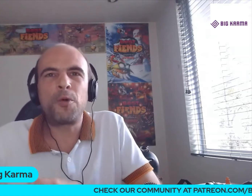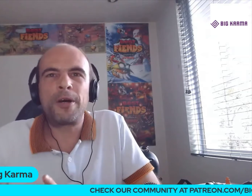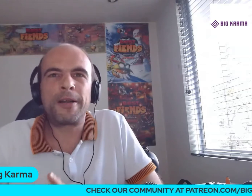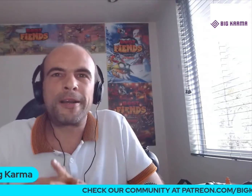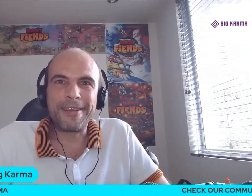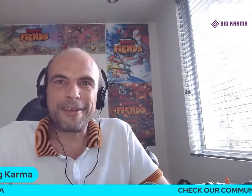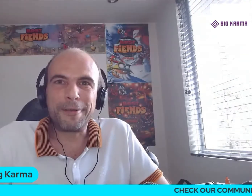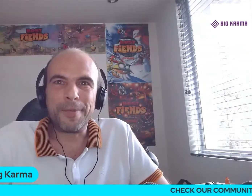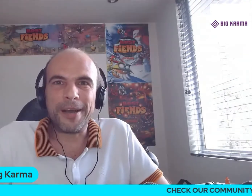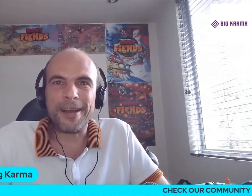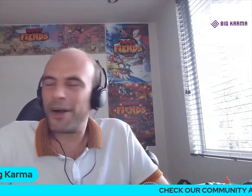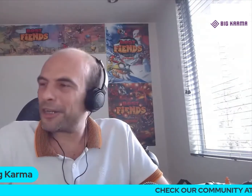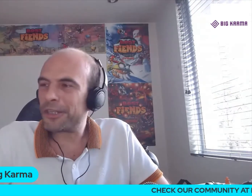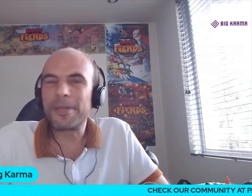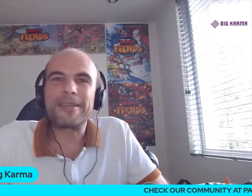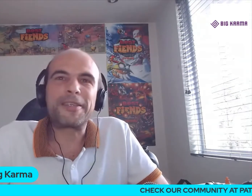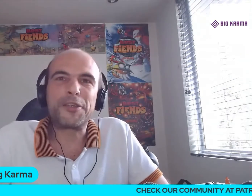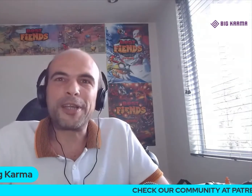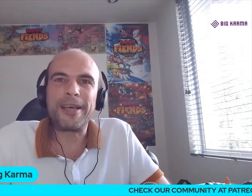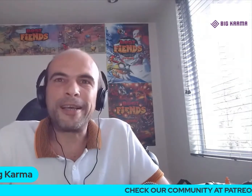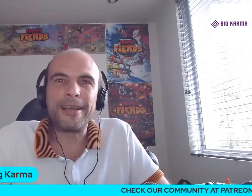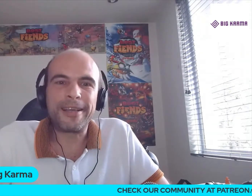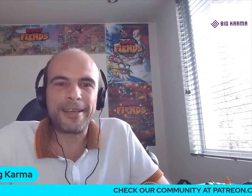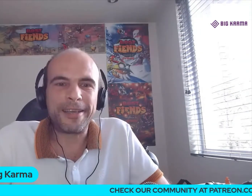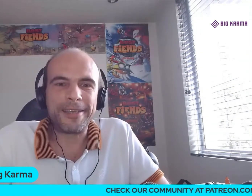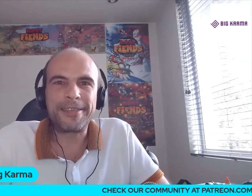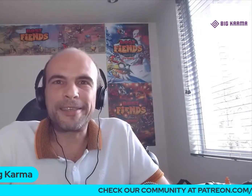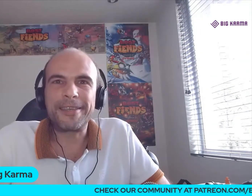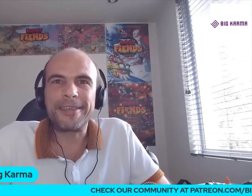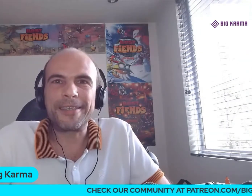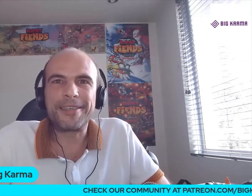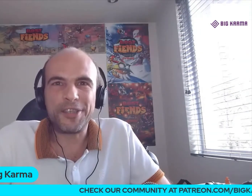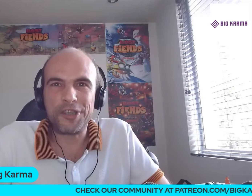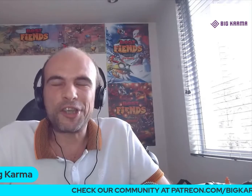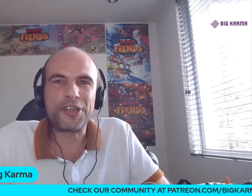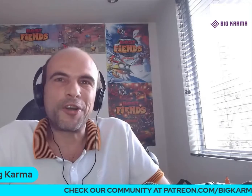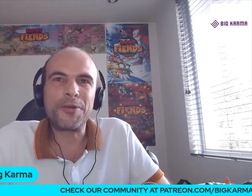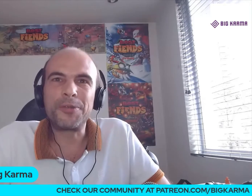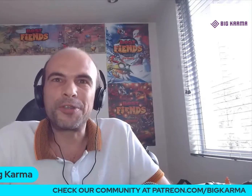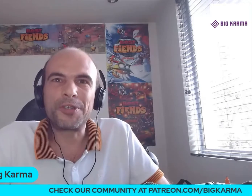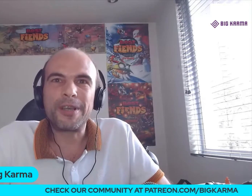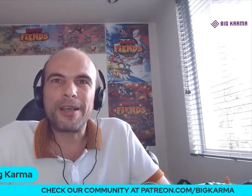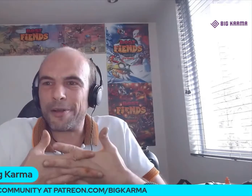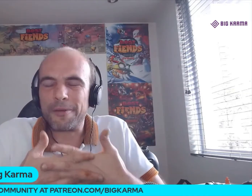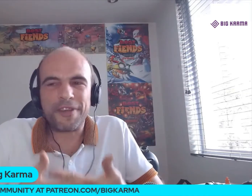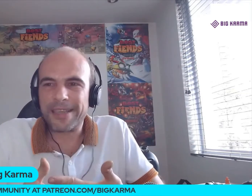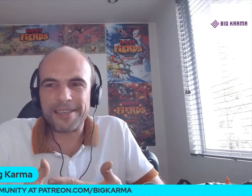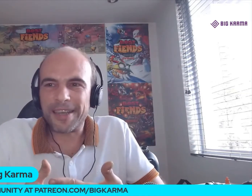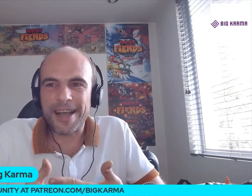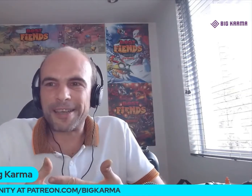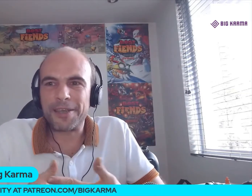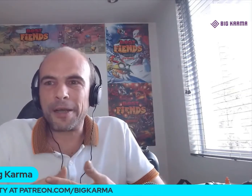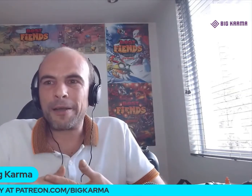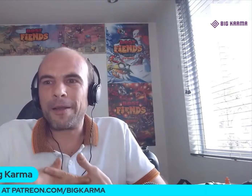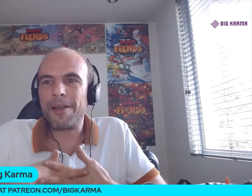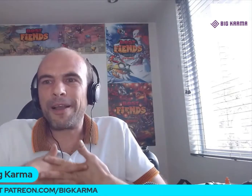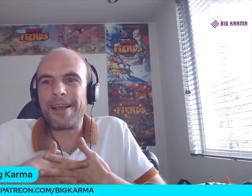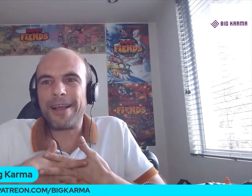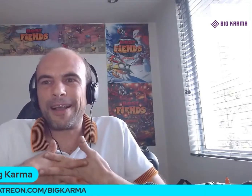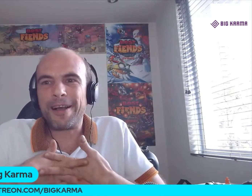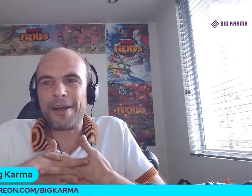Hi everyone. My awesome guest today is CJ Jones, a fantastic